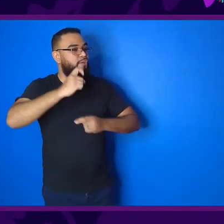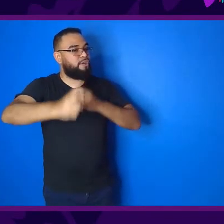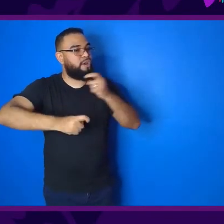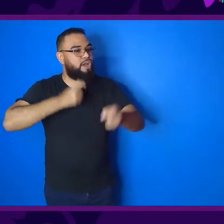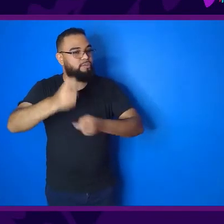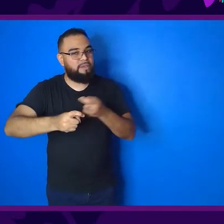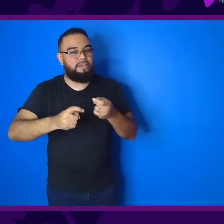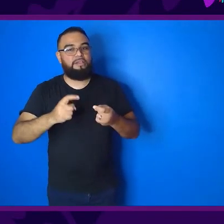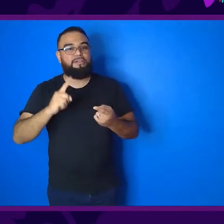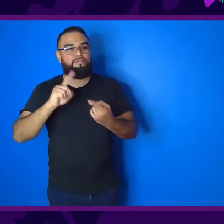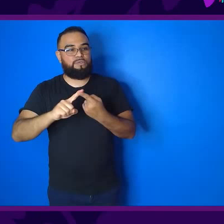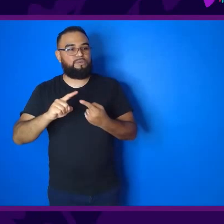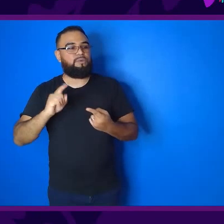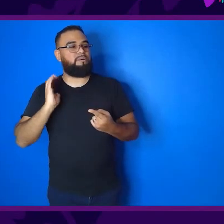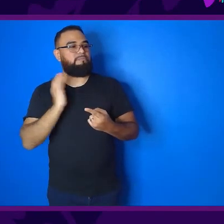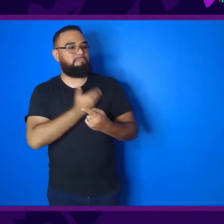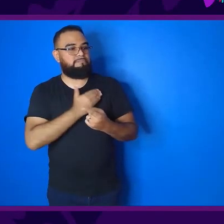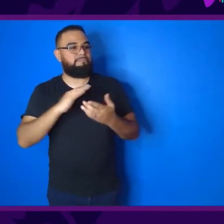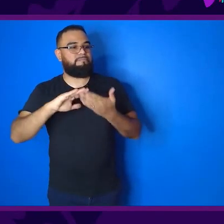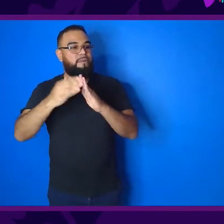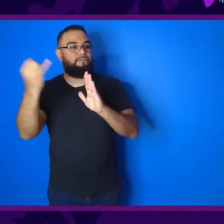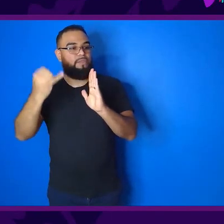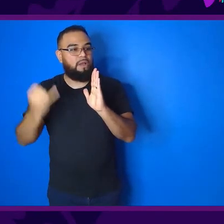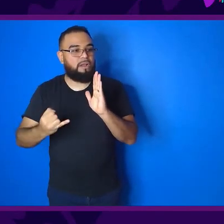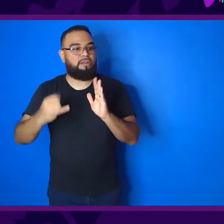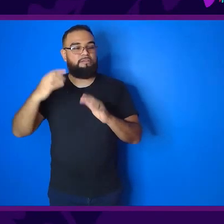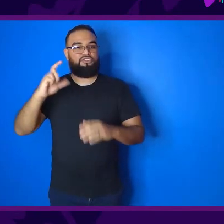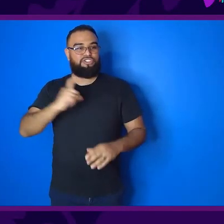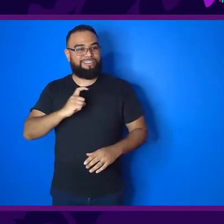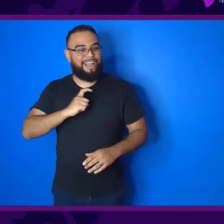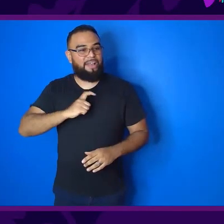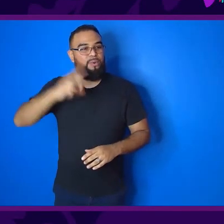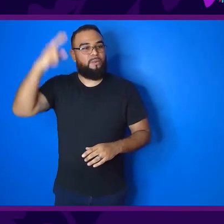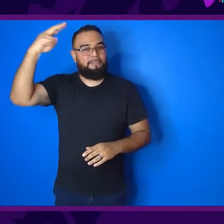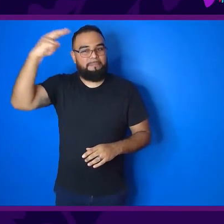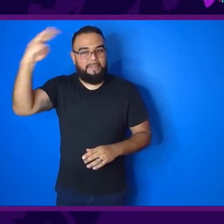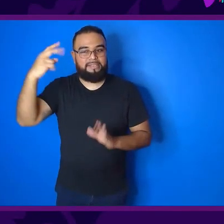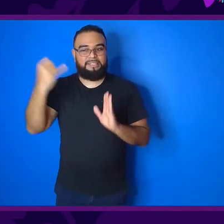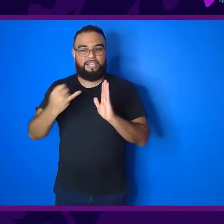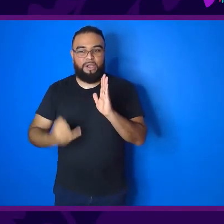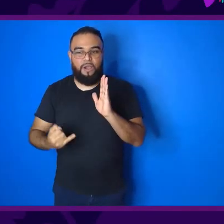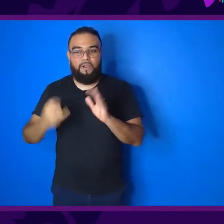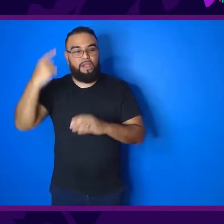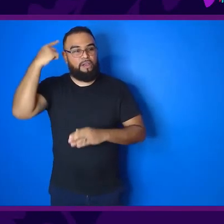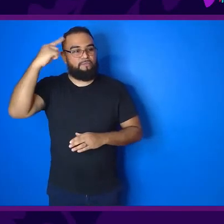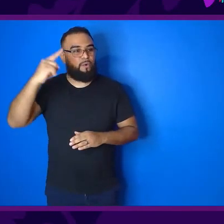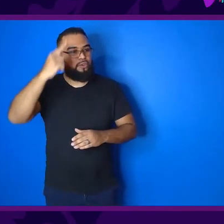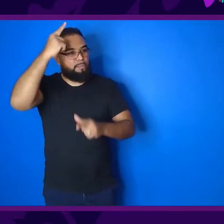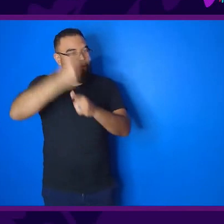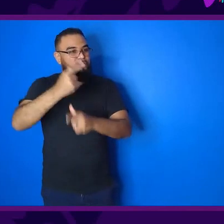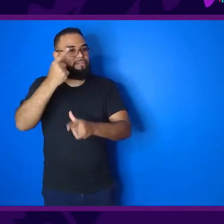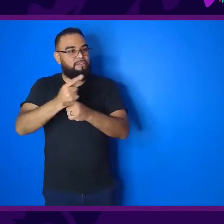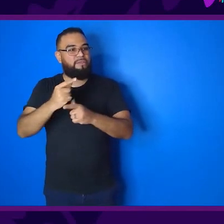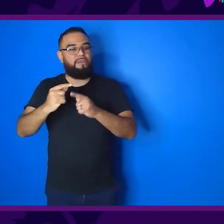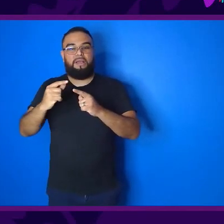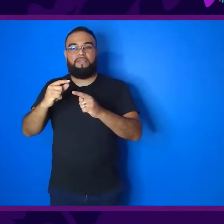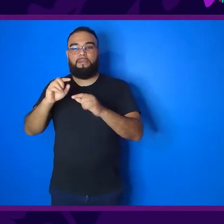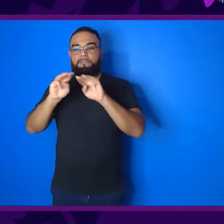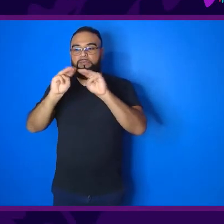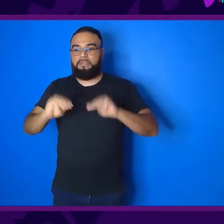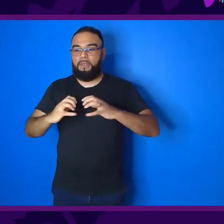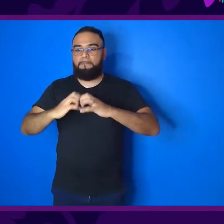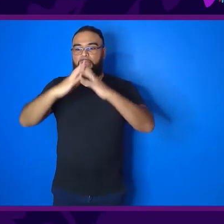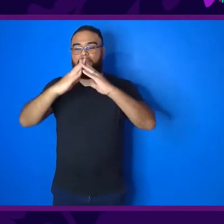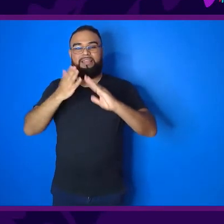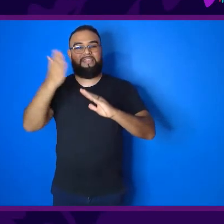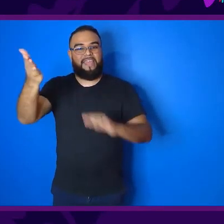Chicano, to Mexican art, and for your wonderful museum that you're building out there in Riverside, the Cheech Museum out there,